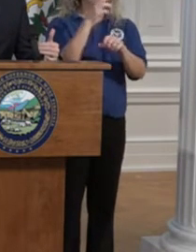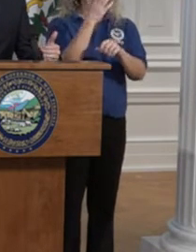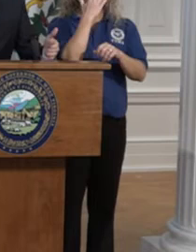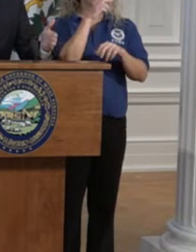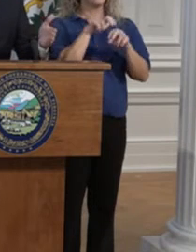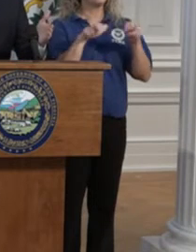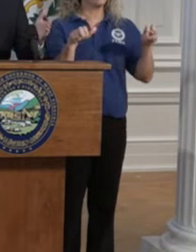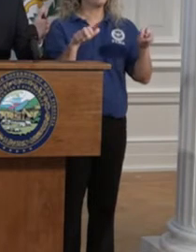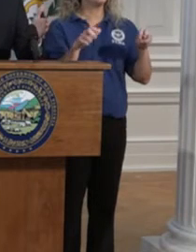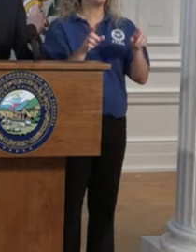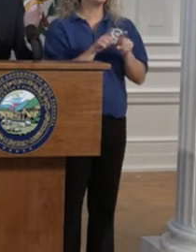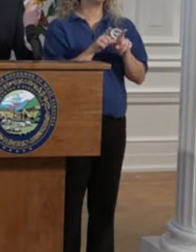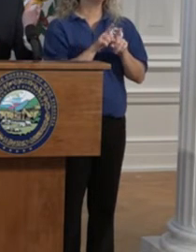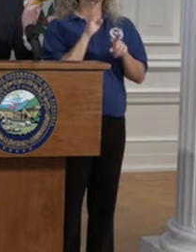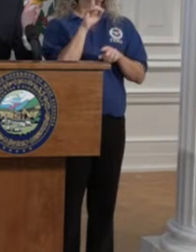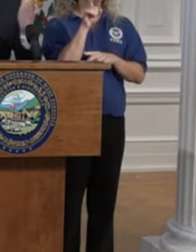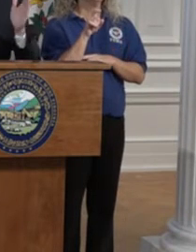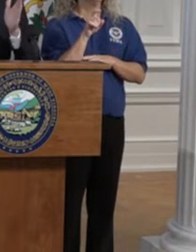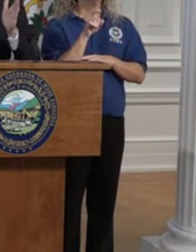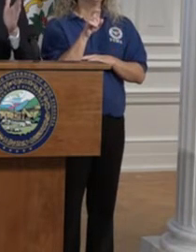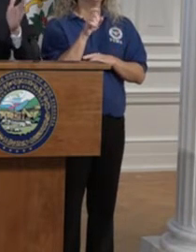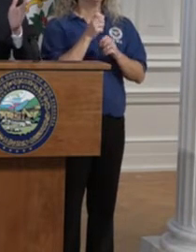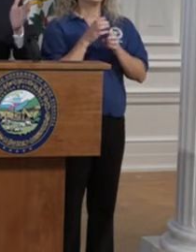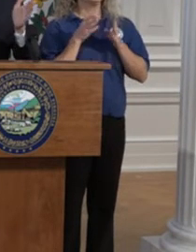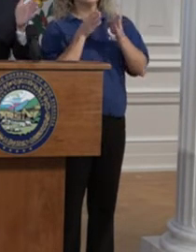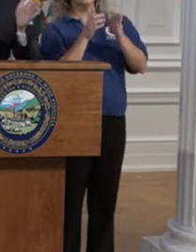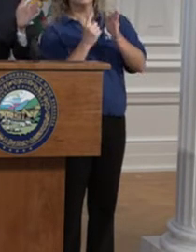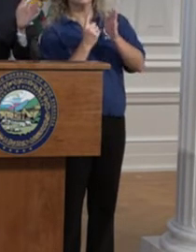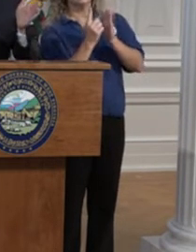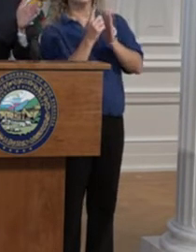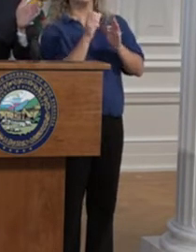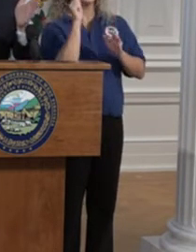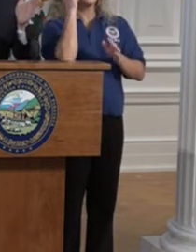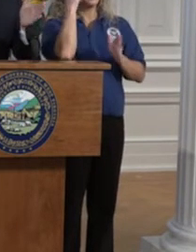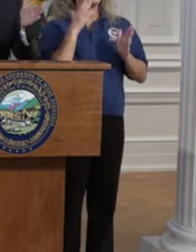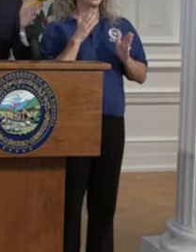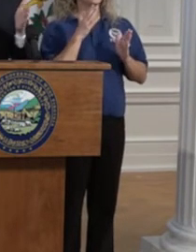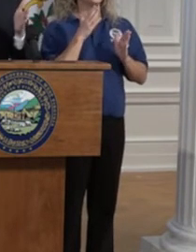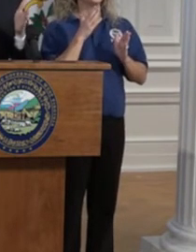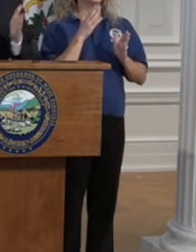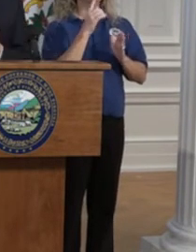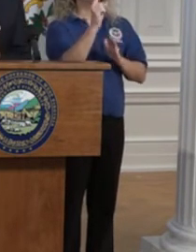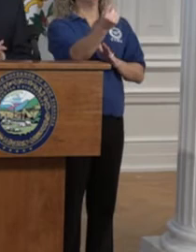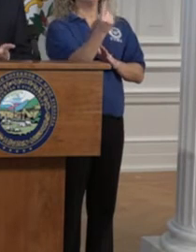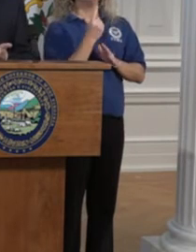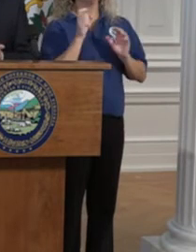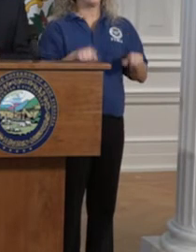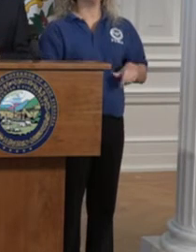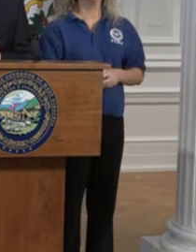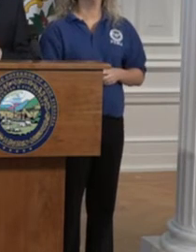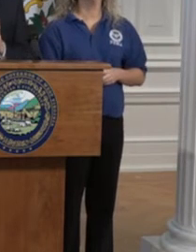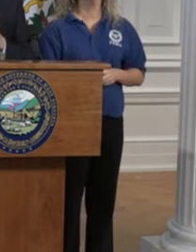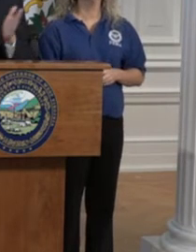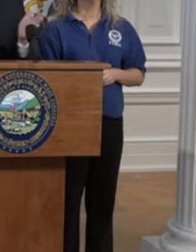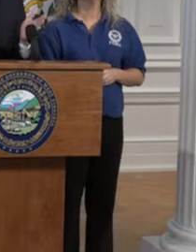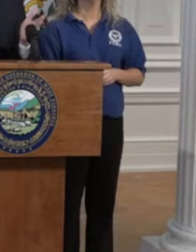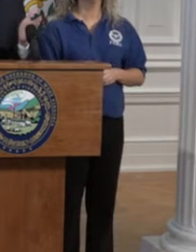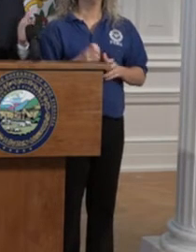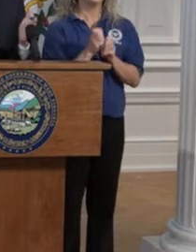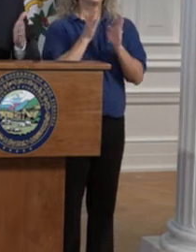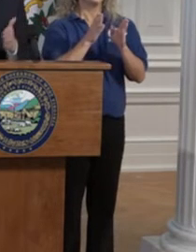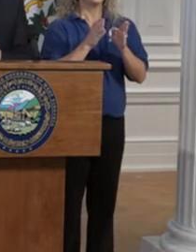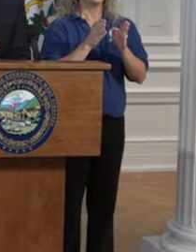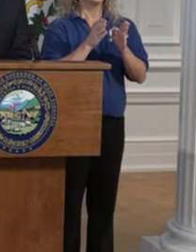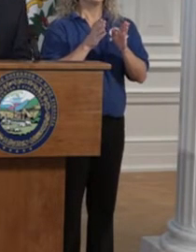row. Also, we're going to need to make a pass so that the governor can get up to the podium. So if we can make a path